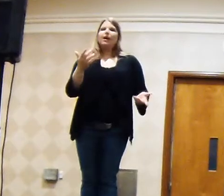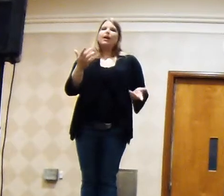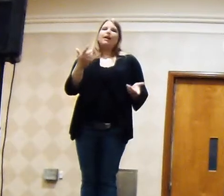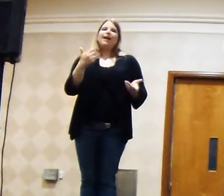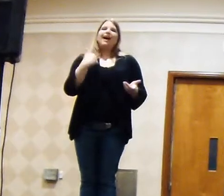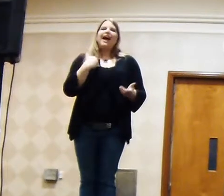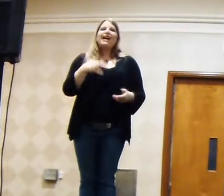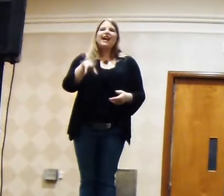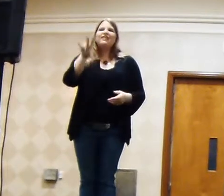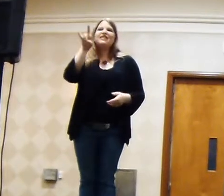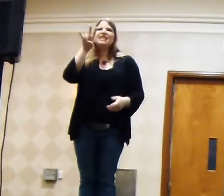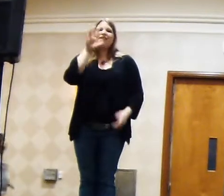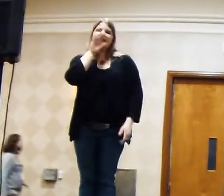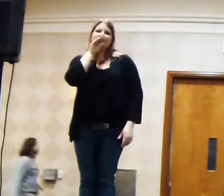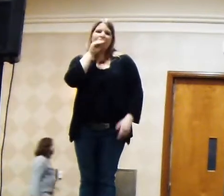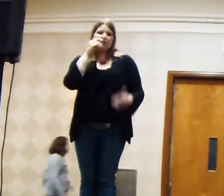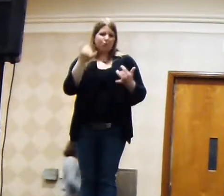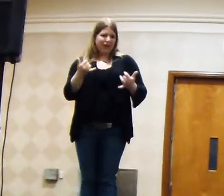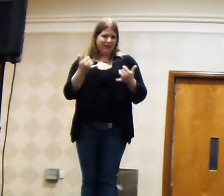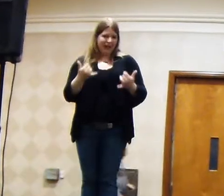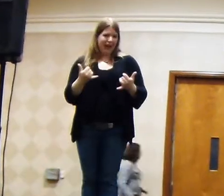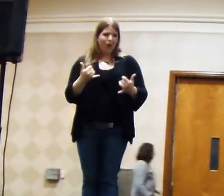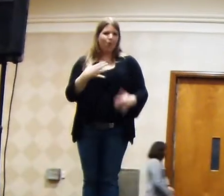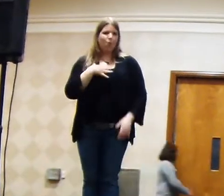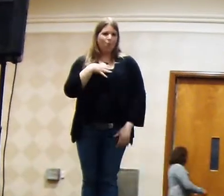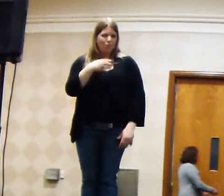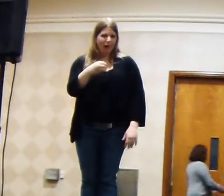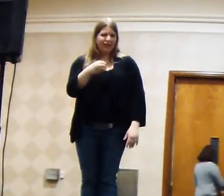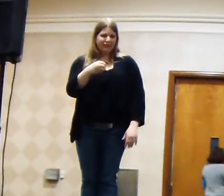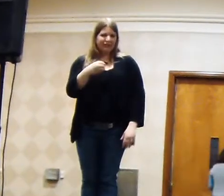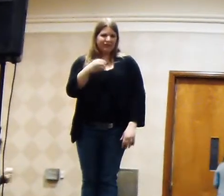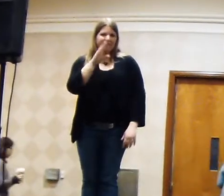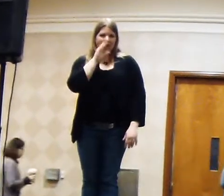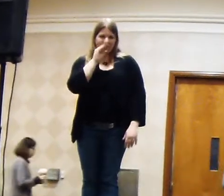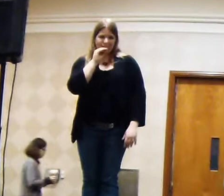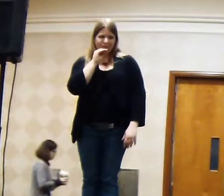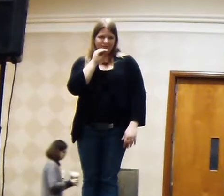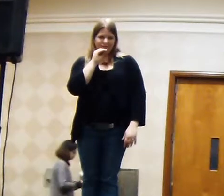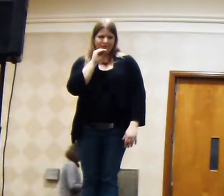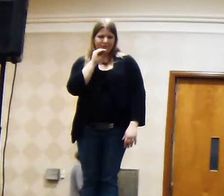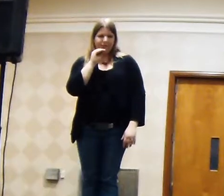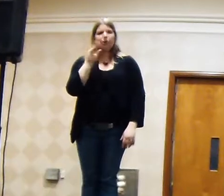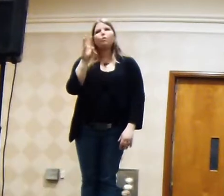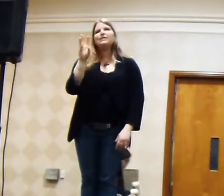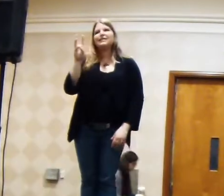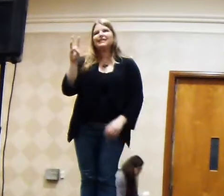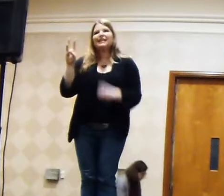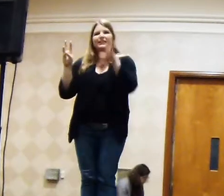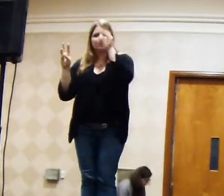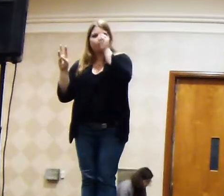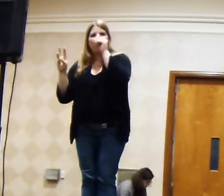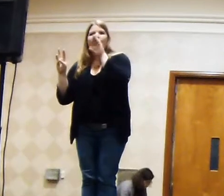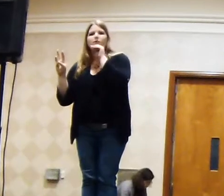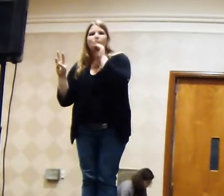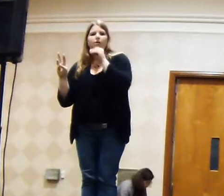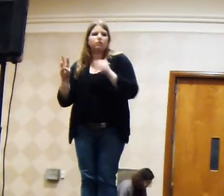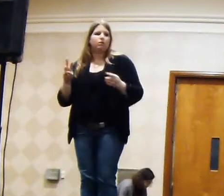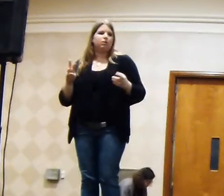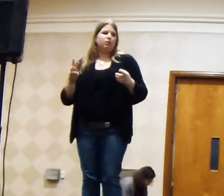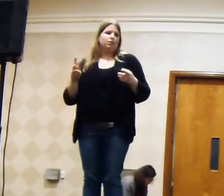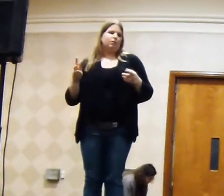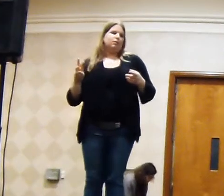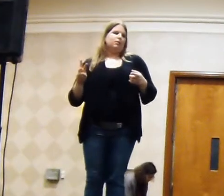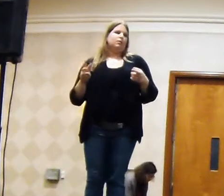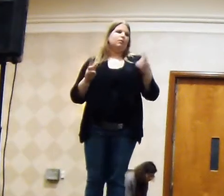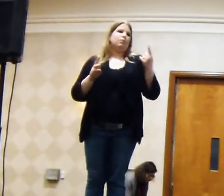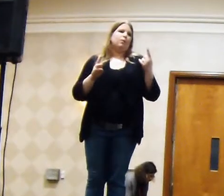7 ducks right now, white ducks. 5, 4, 6 boy ducks and 1 poor girl duck. Aww. Right now.